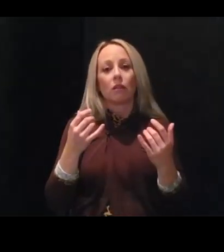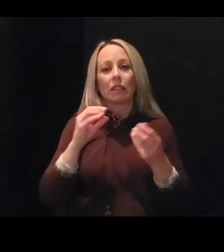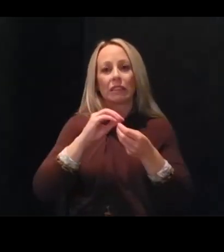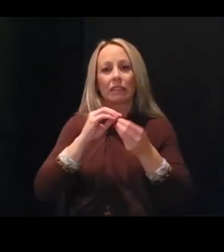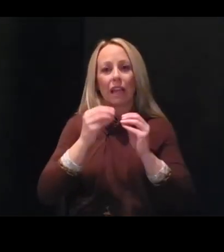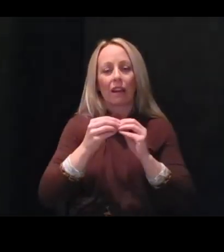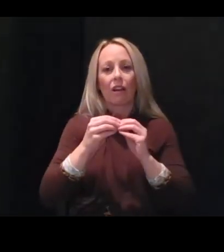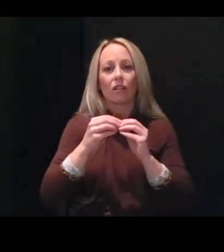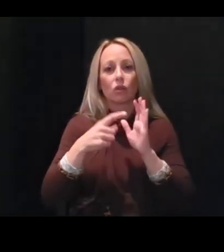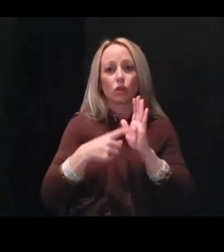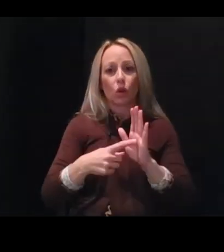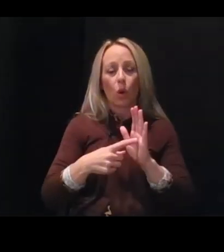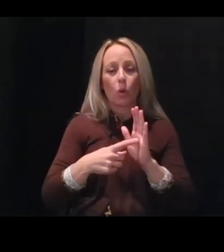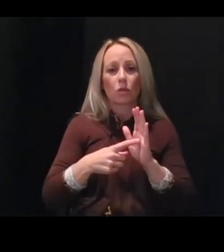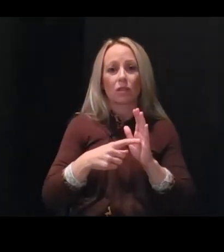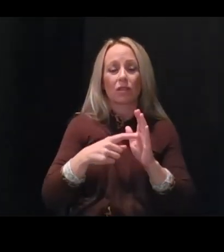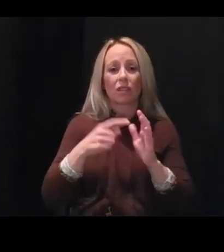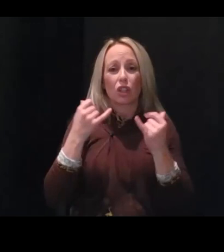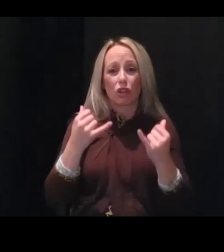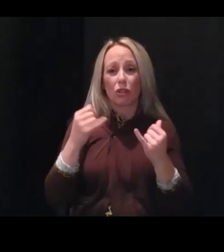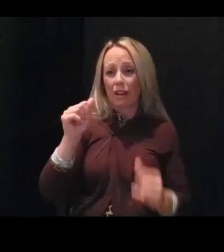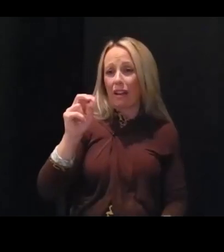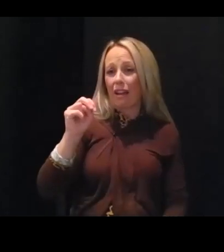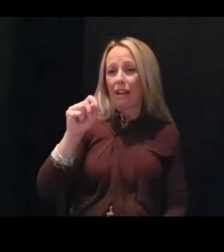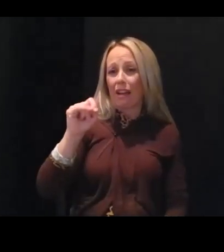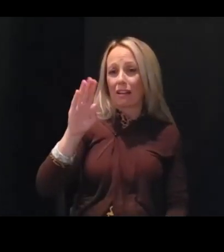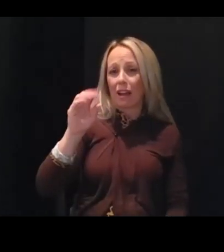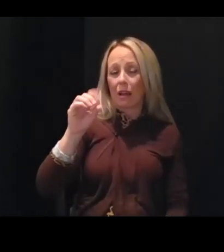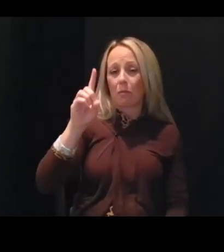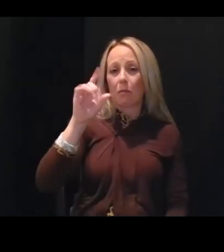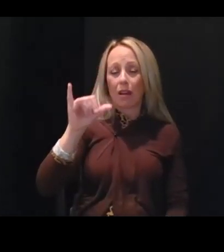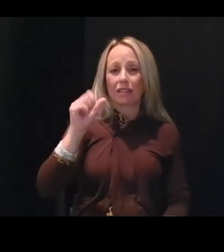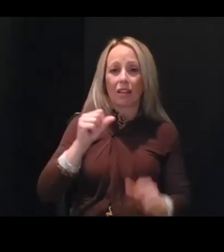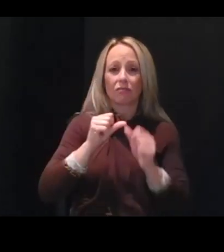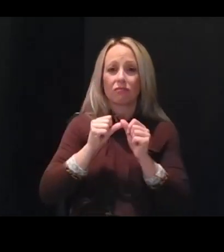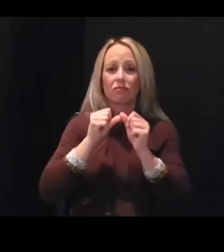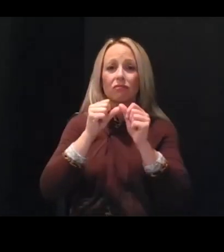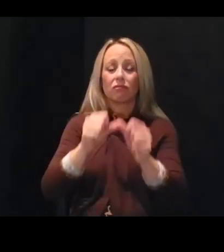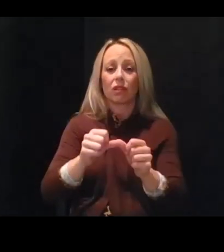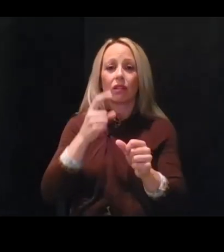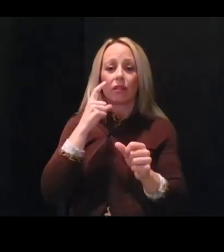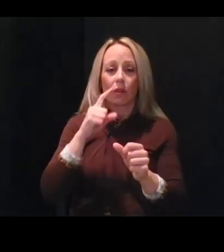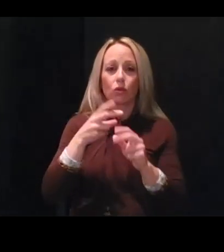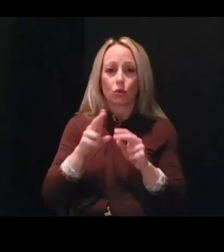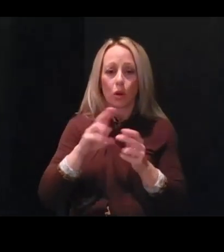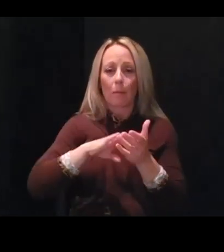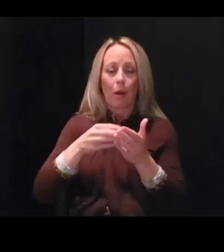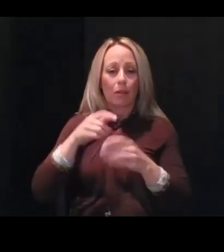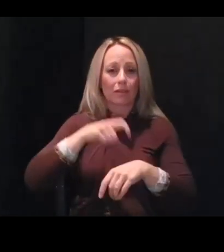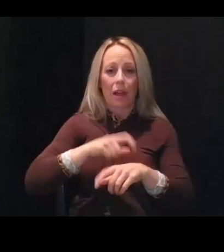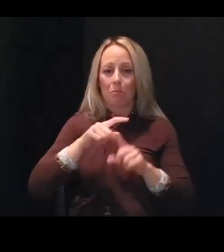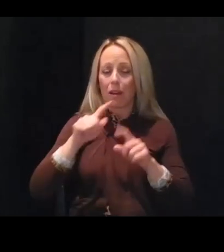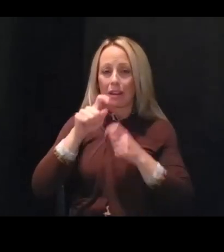in an individual that was infected with the SARS-CoV-2 virus for a short amount of time, although we don't know how